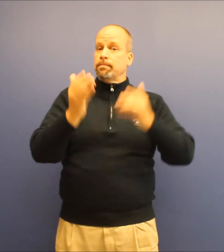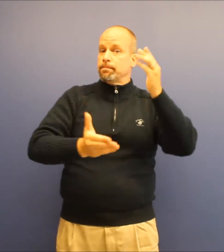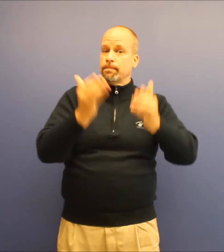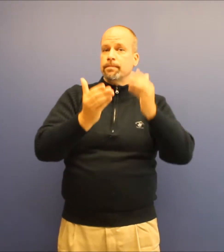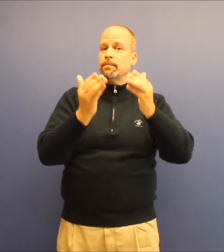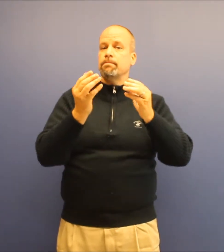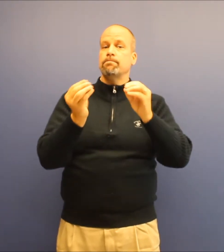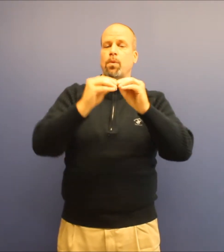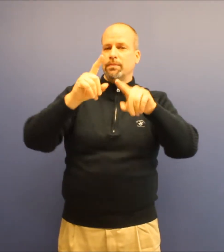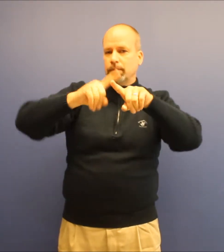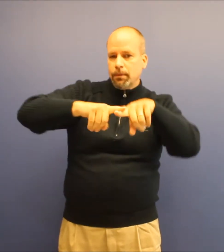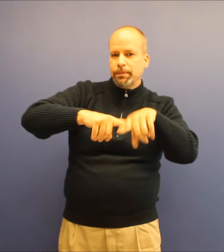state rules.